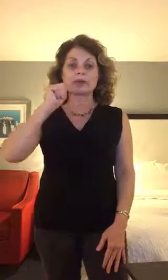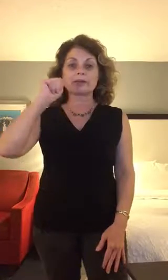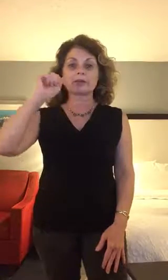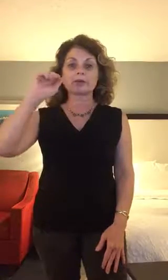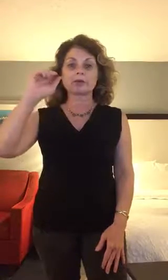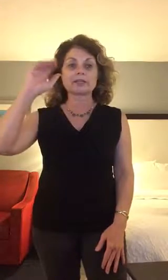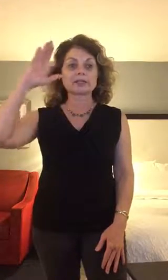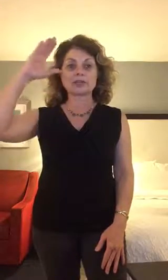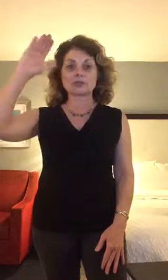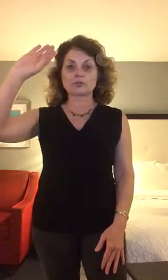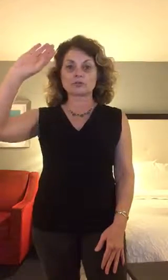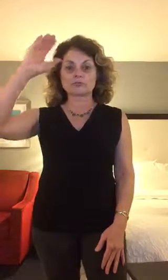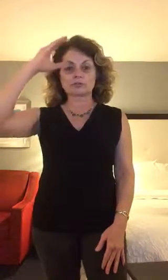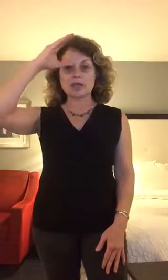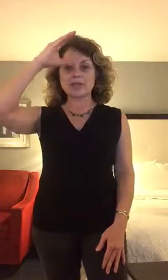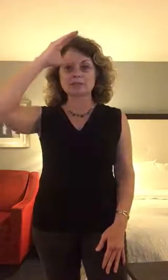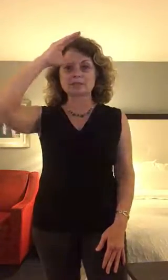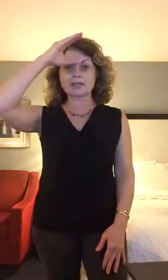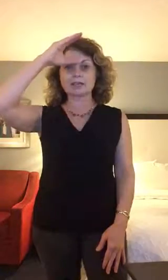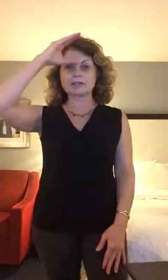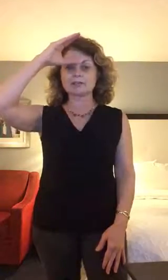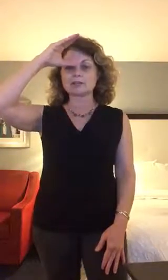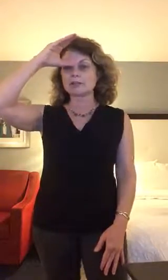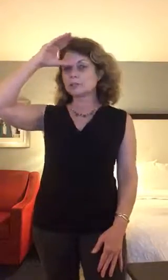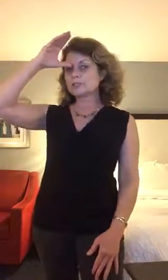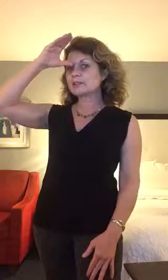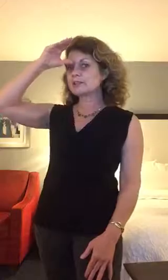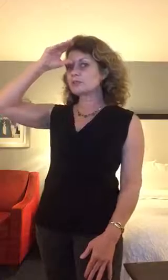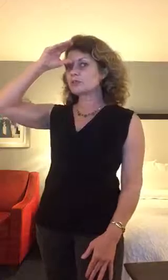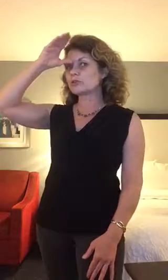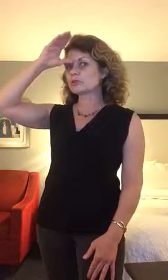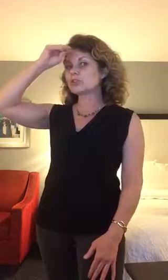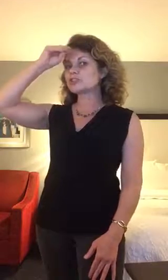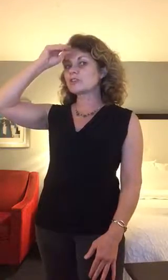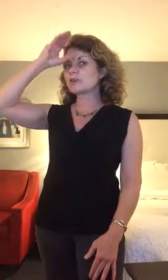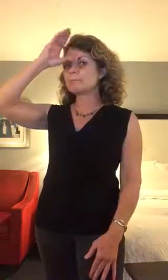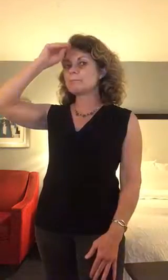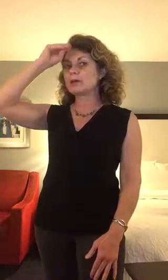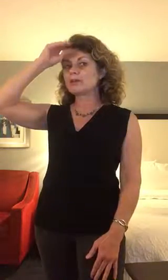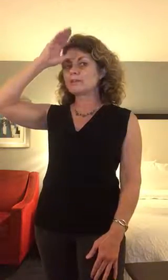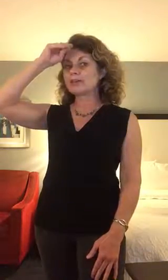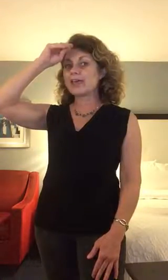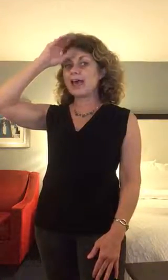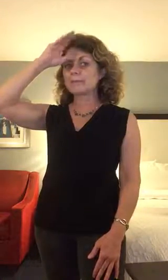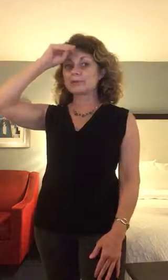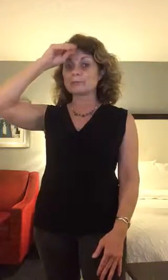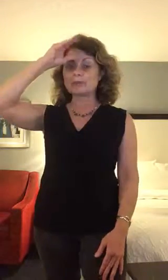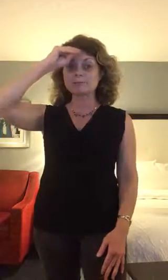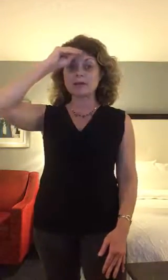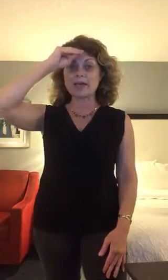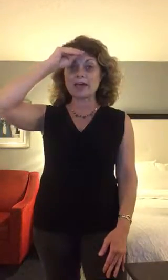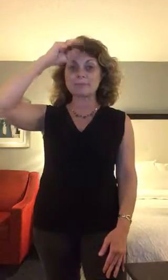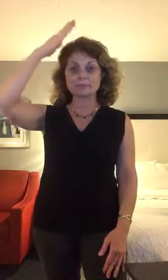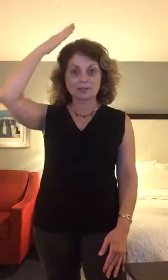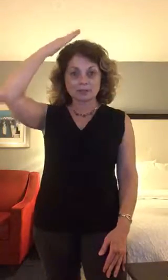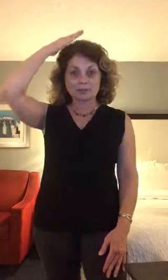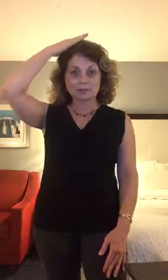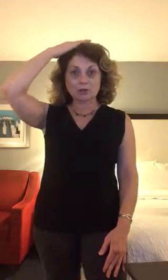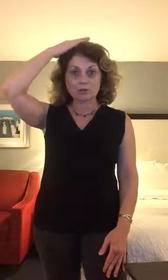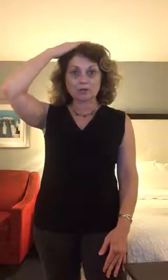Boy, we're going to take your hand and pretend like you're touching the bill of a cap, of a baseball cap. So think